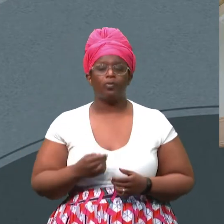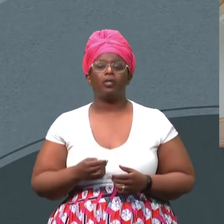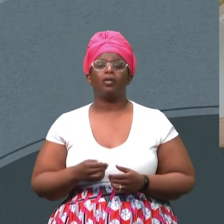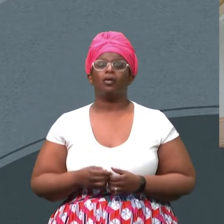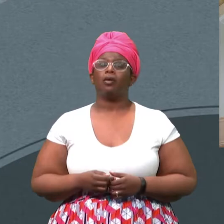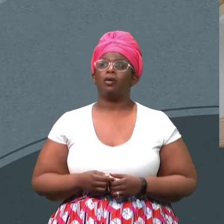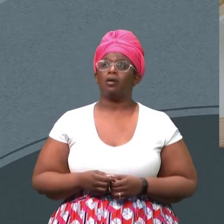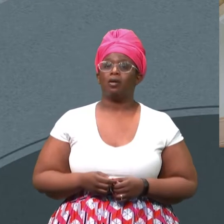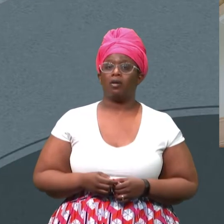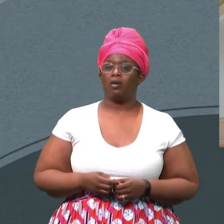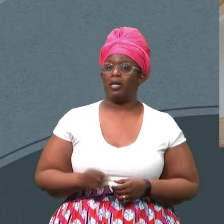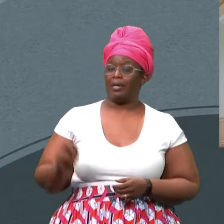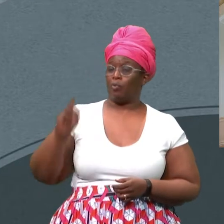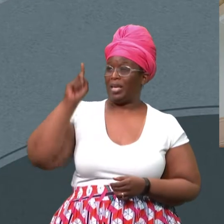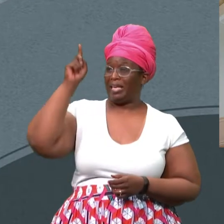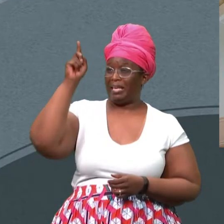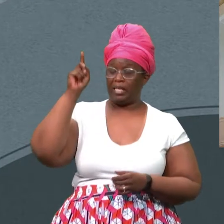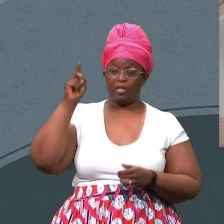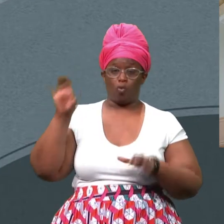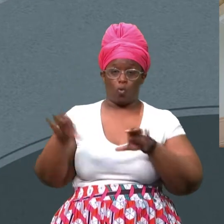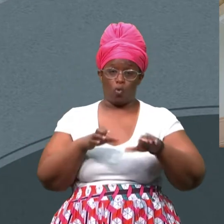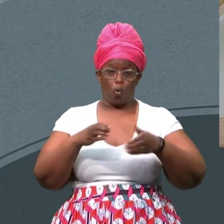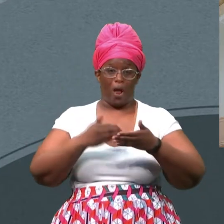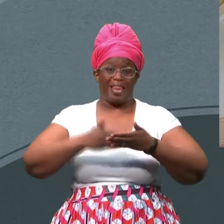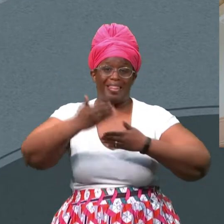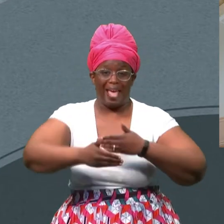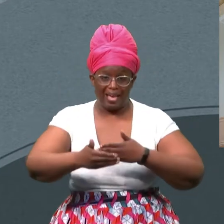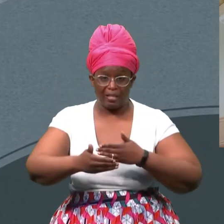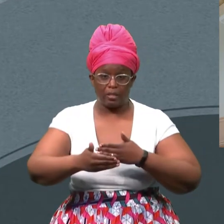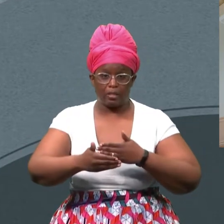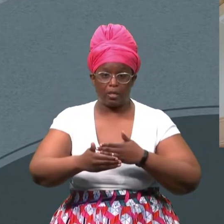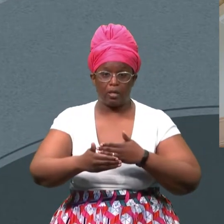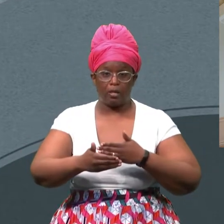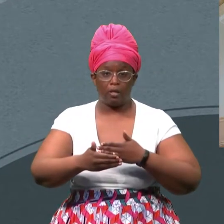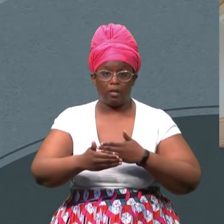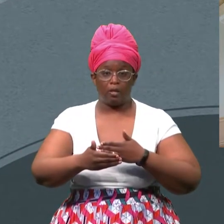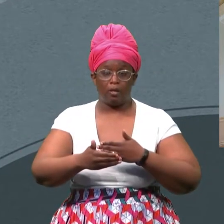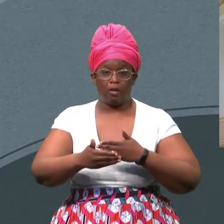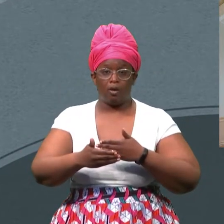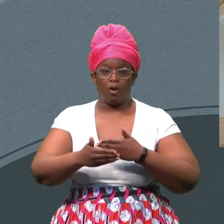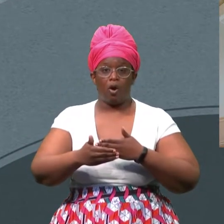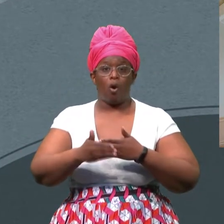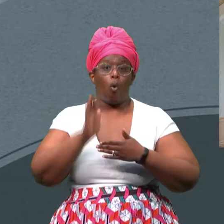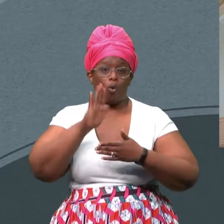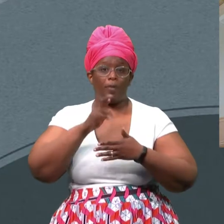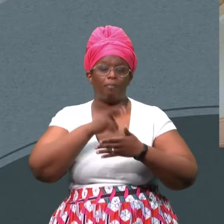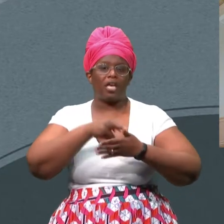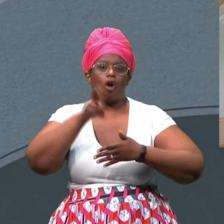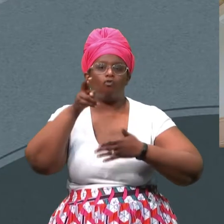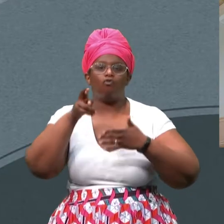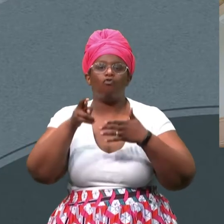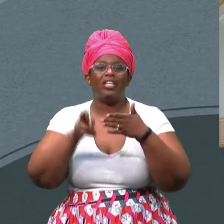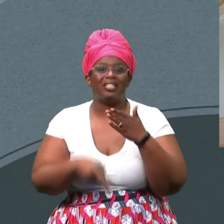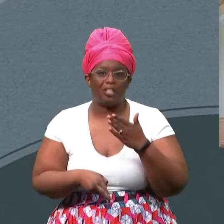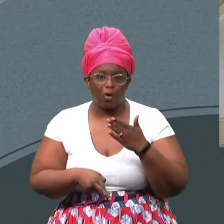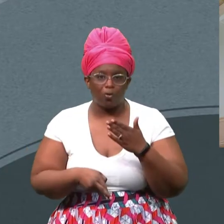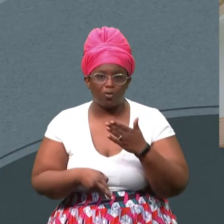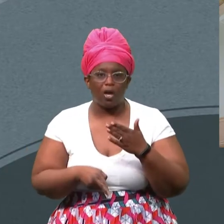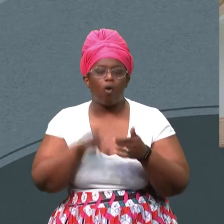he wants to do next is going to be a byproduct of the word that is in you